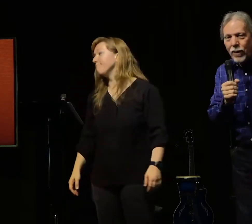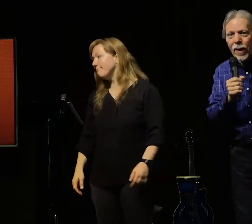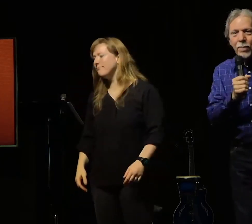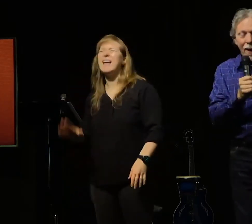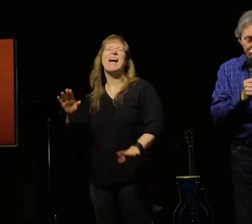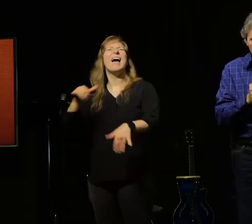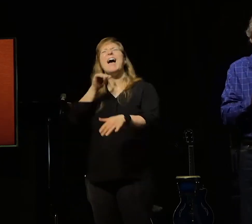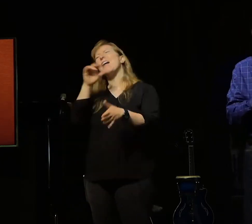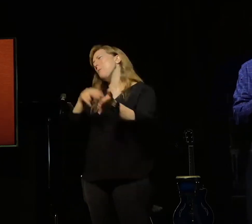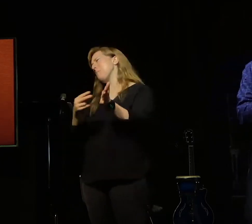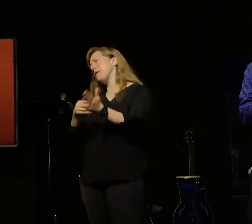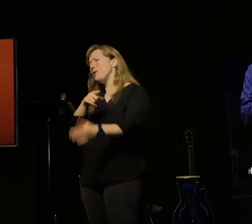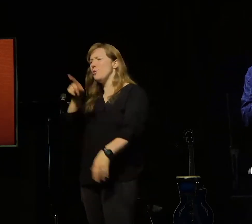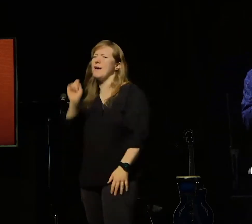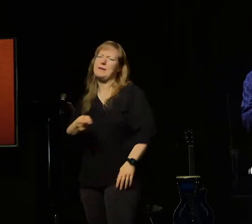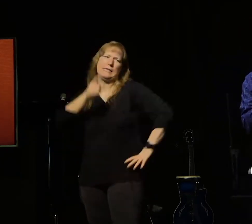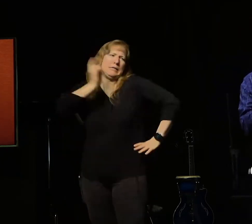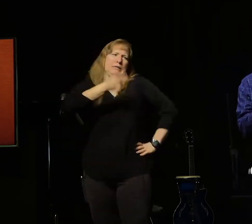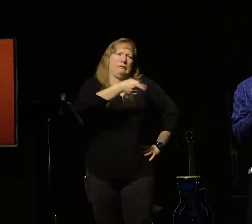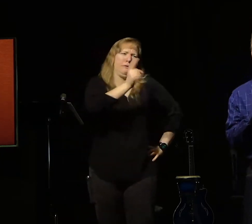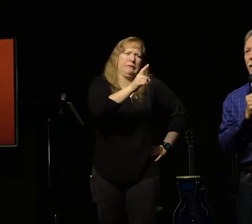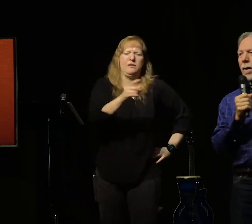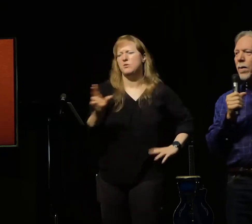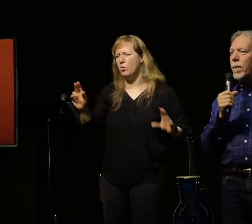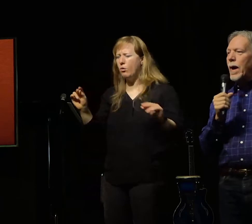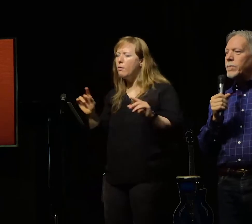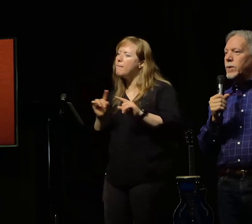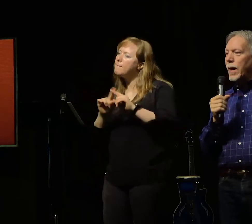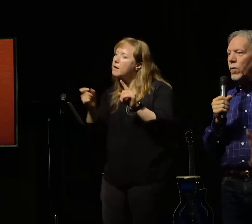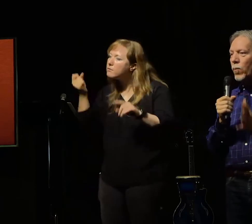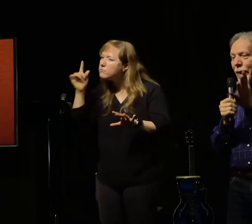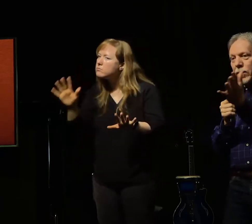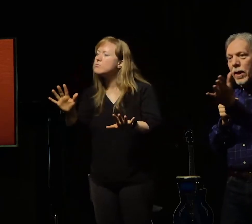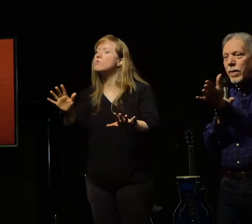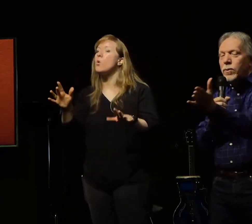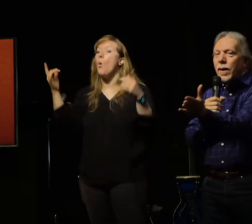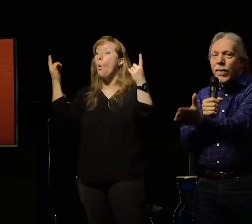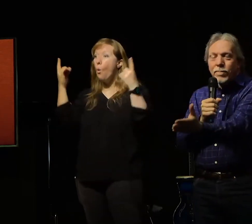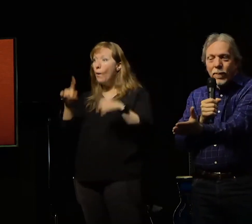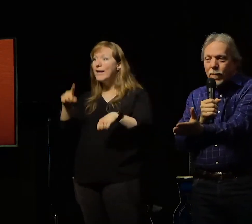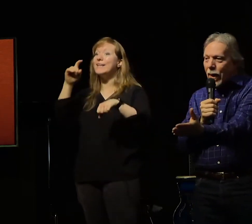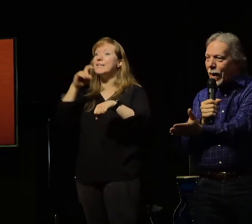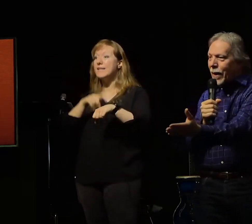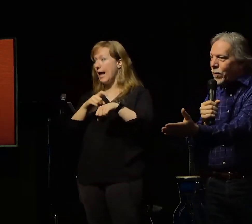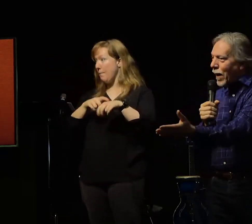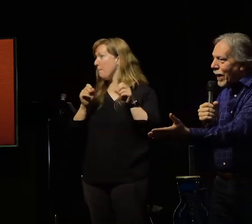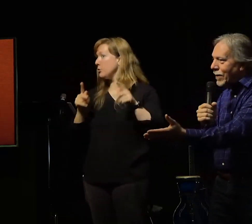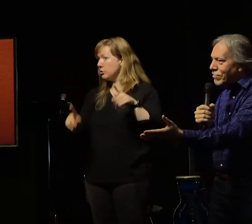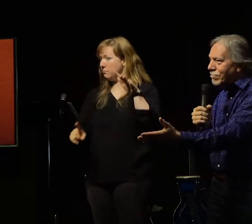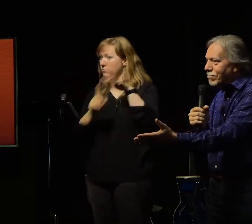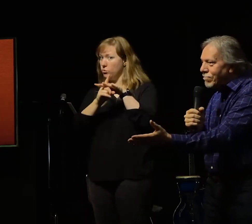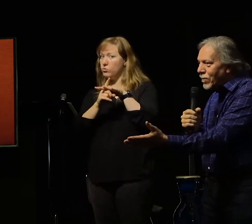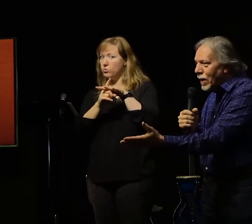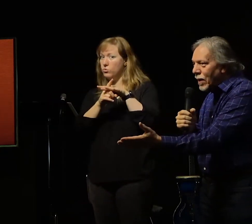don't mean you got to badger people and be ugly to them and all that. But I'm saying when it comes up, and it